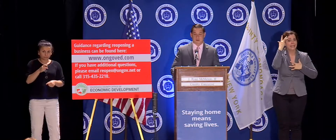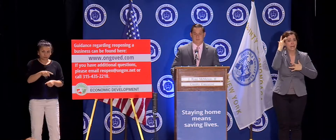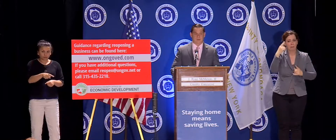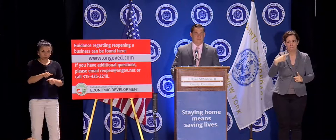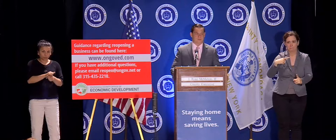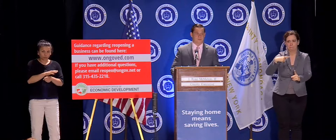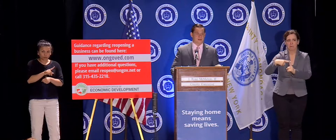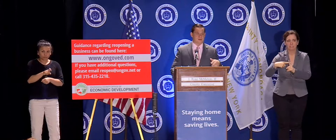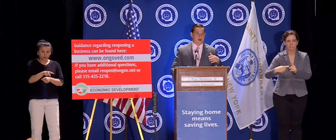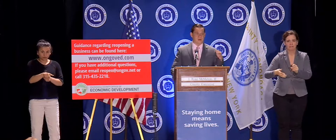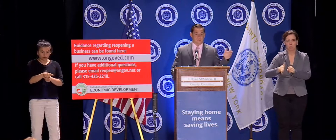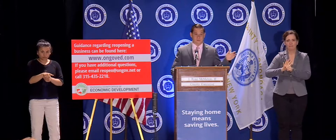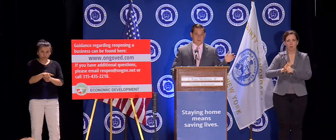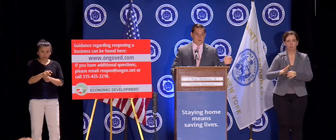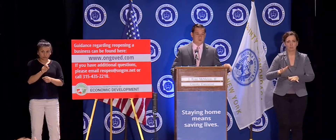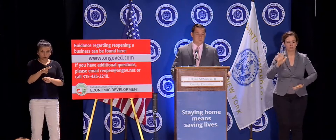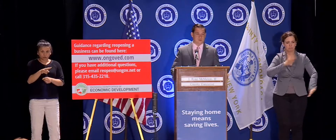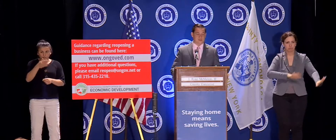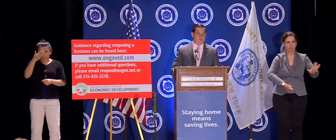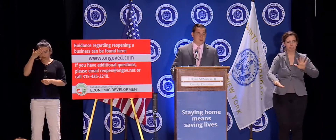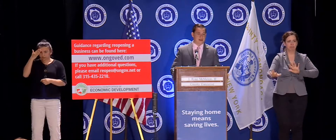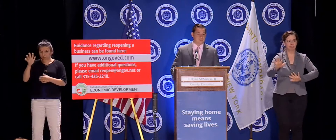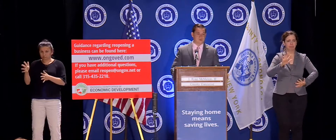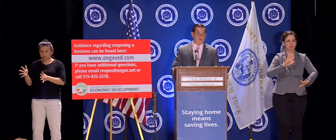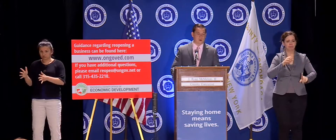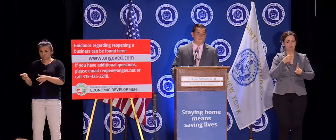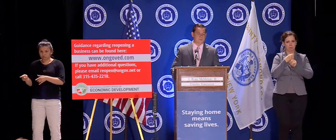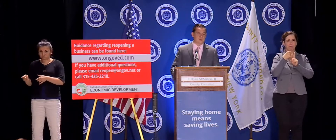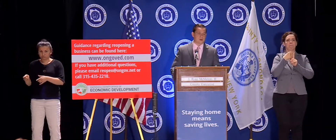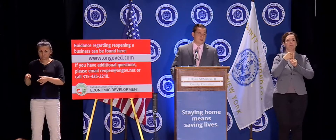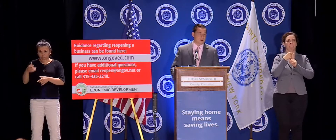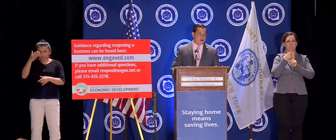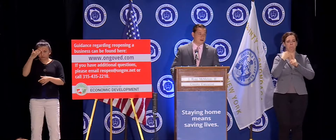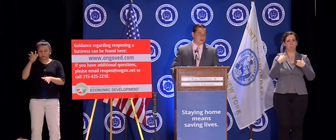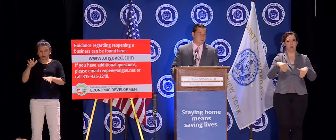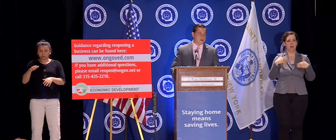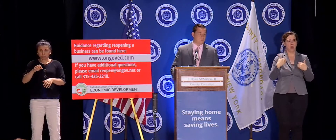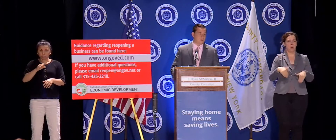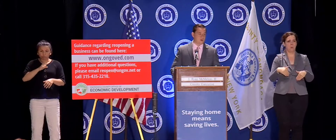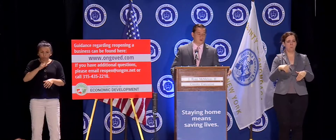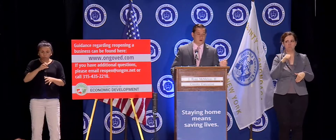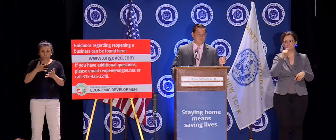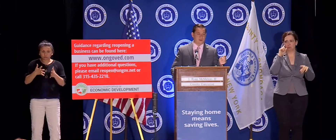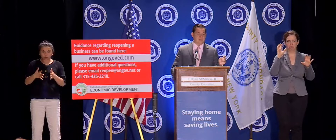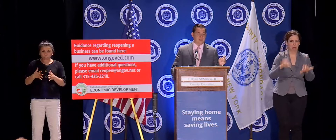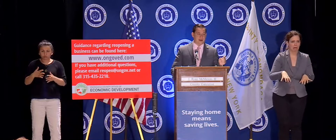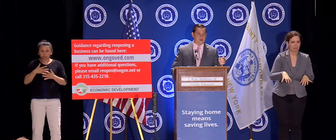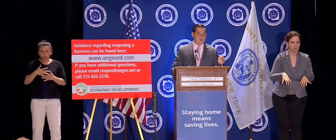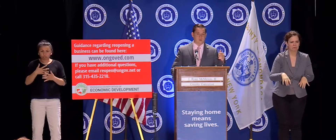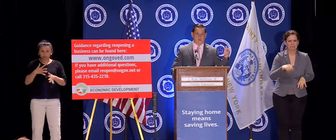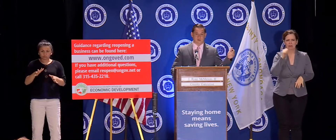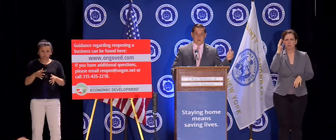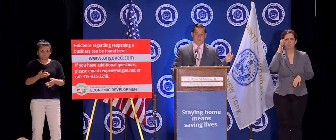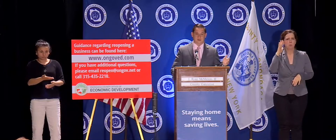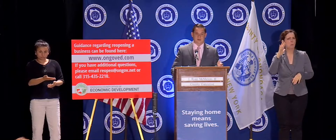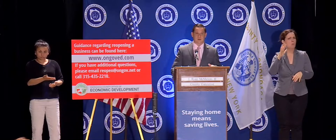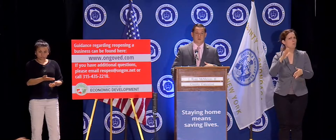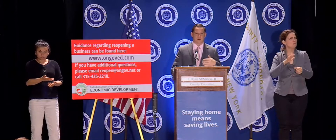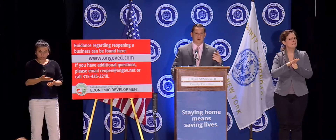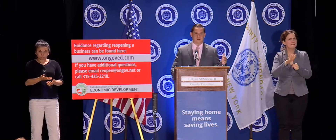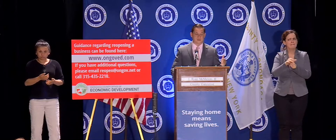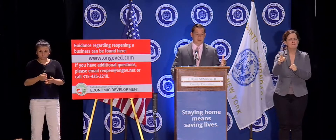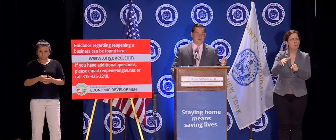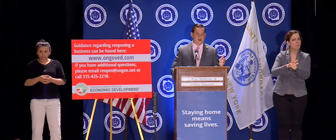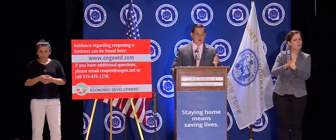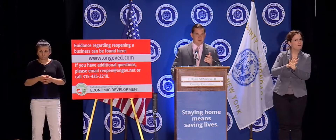right? Mental health, this individual tested positive for it. We don't know enough about that, so what's the risk? So